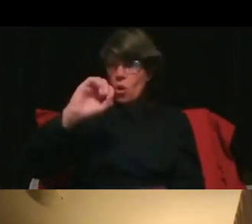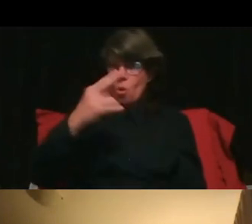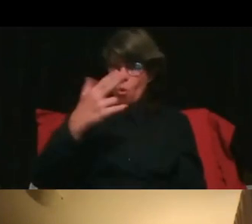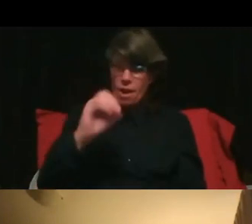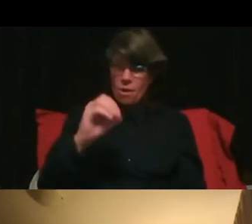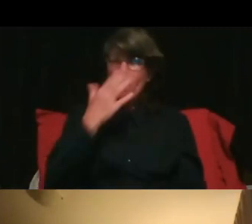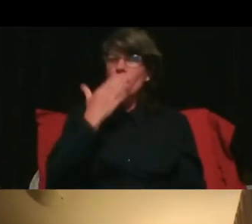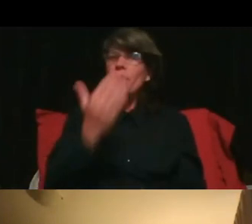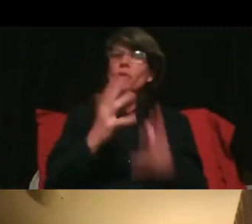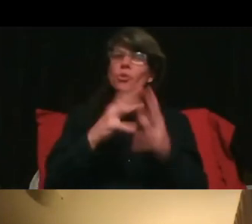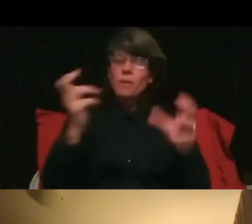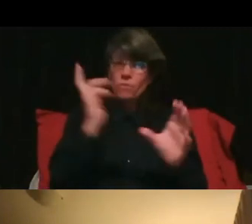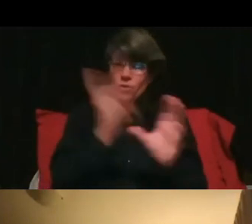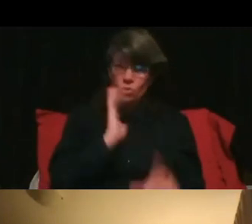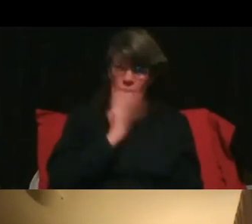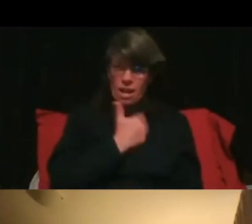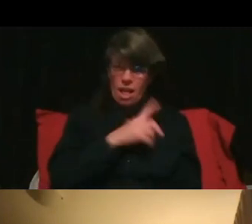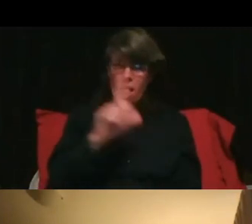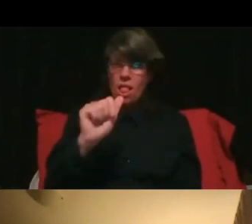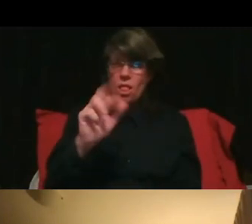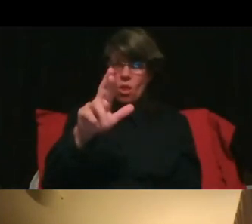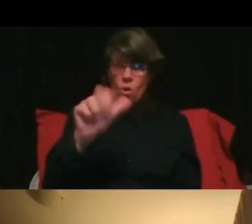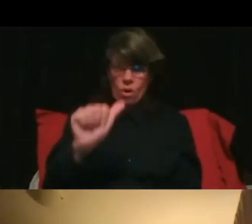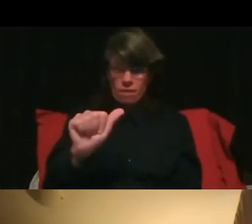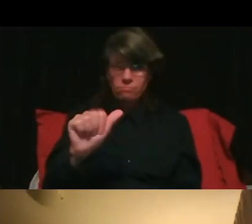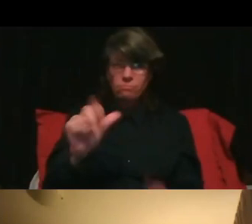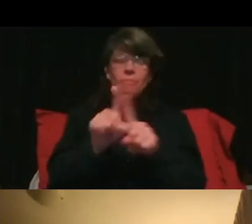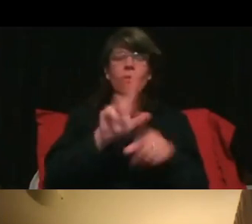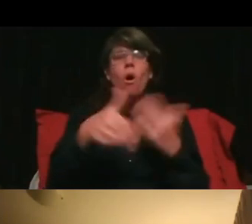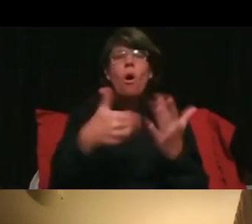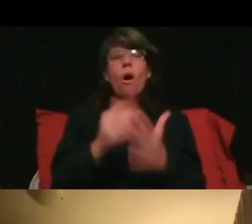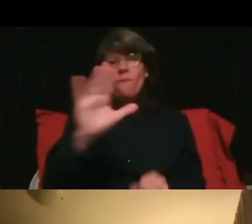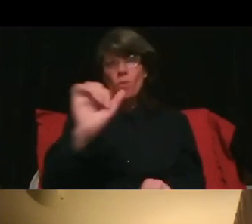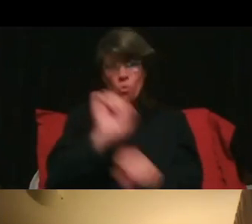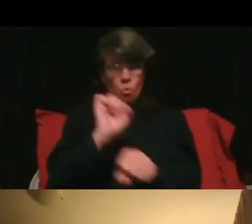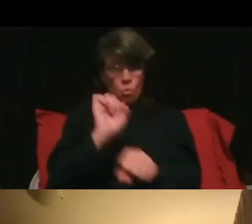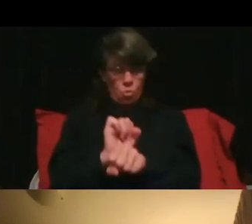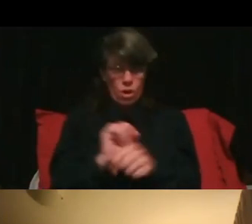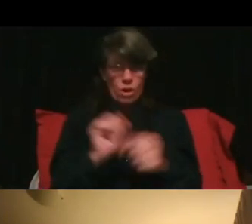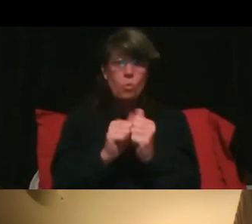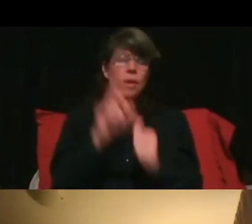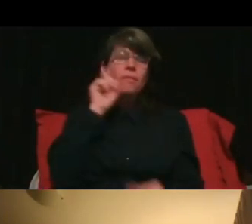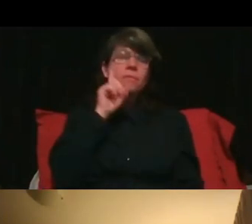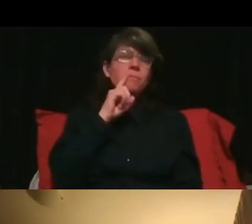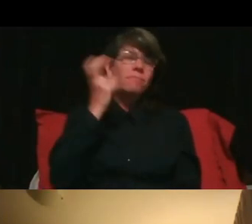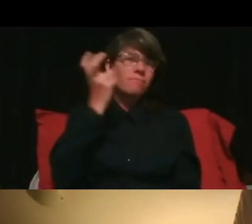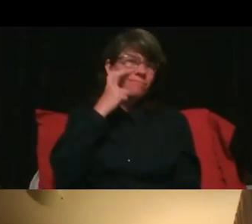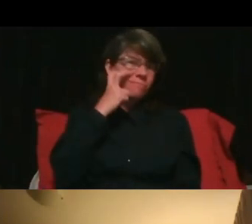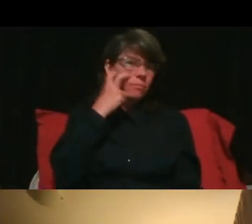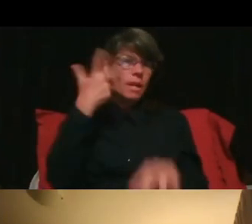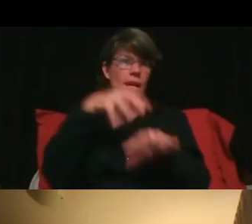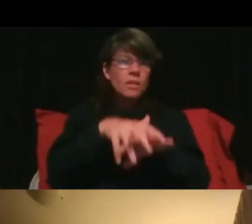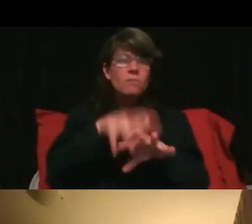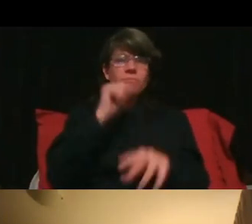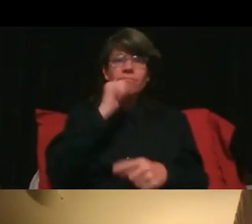tonight, Laura. And also thank you for all the work you do with our deaf and blind Indigenous brothers and